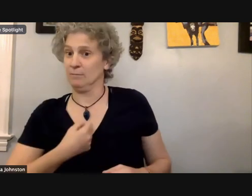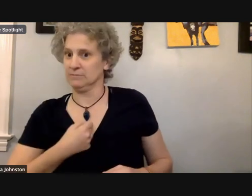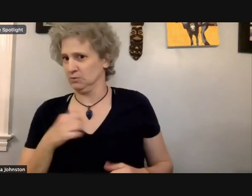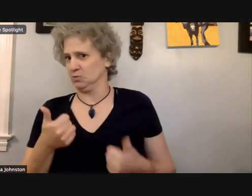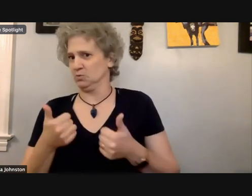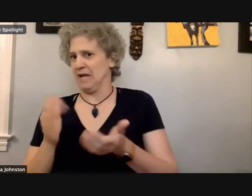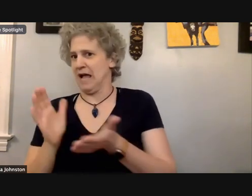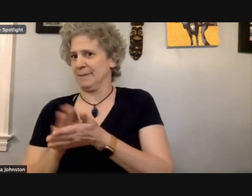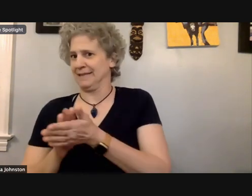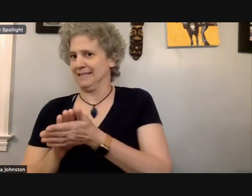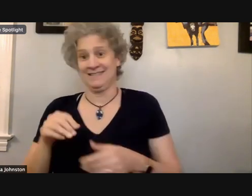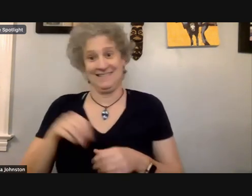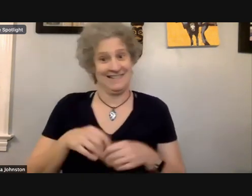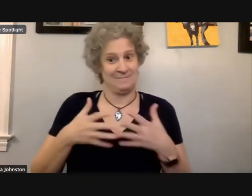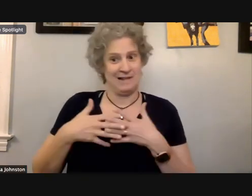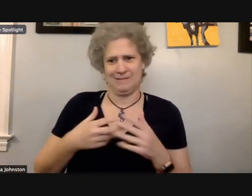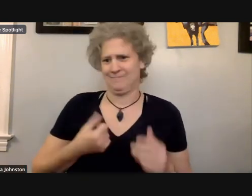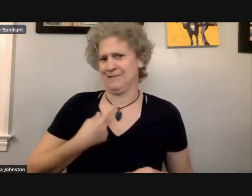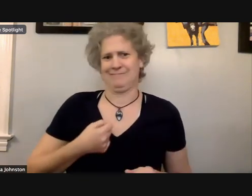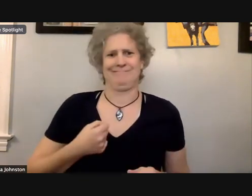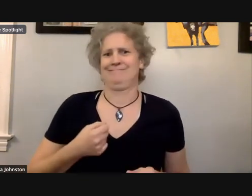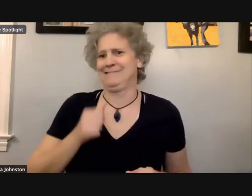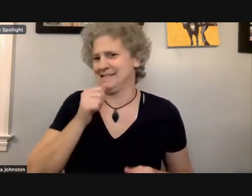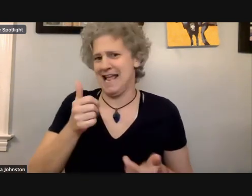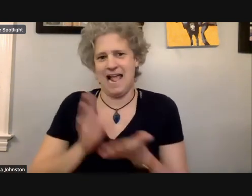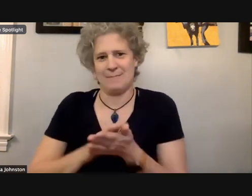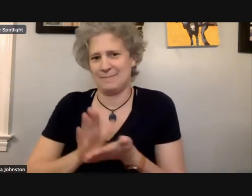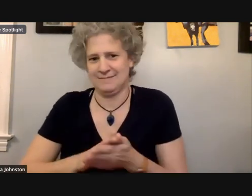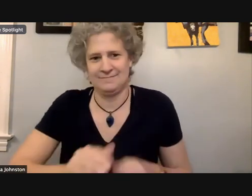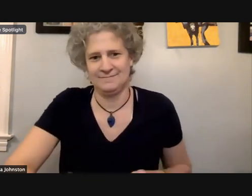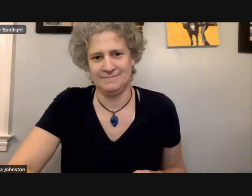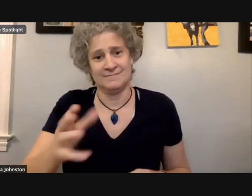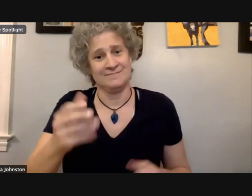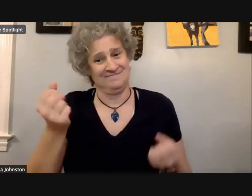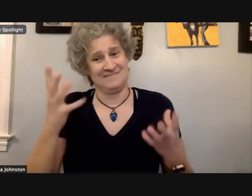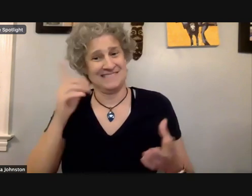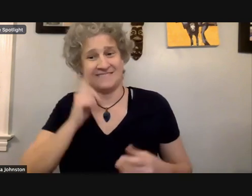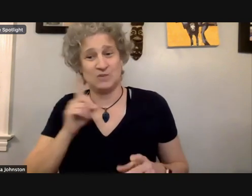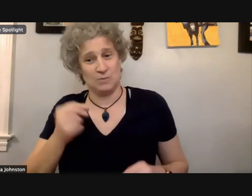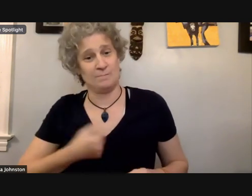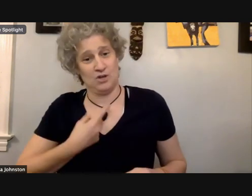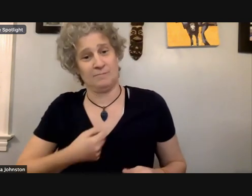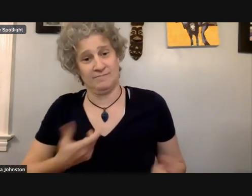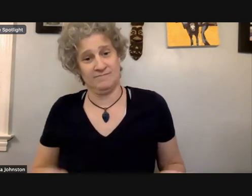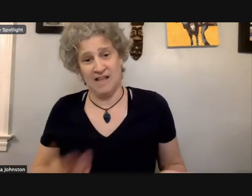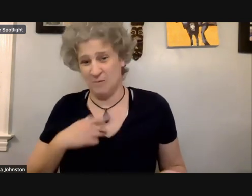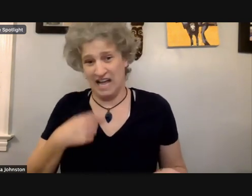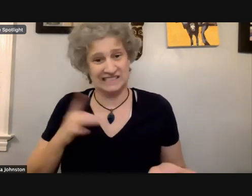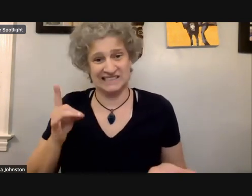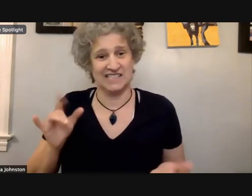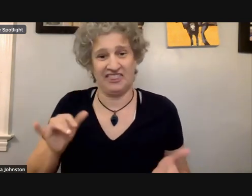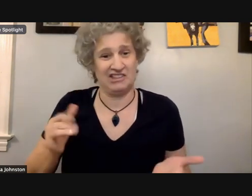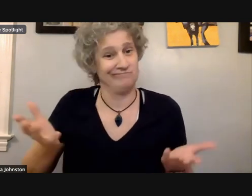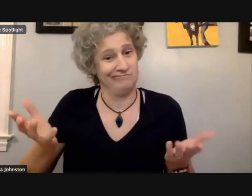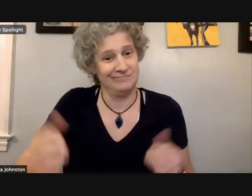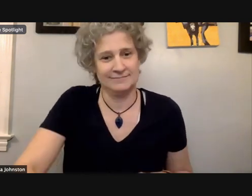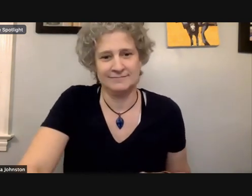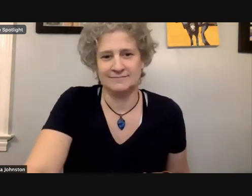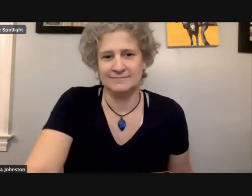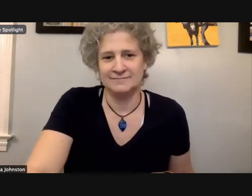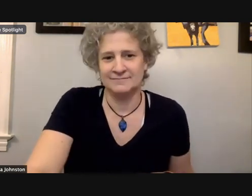In Japanese culture, apparently that's a compliment. In American culture, it's not a compliment. Many deaf people do it